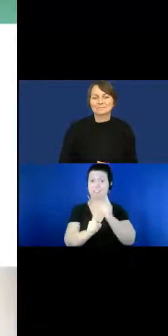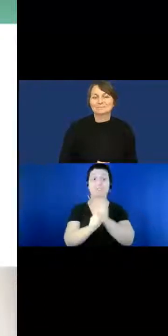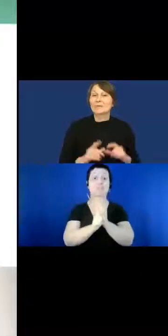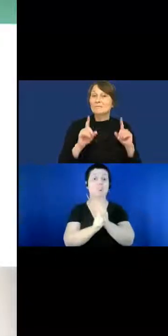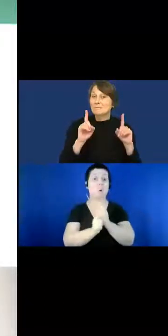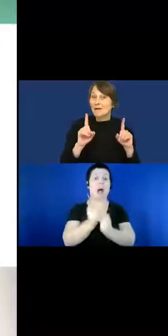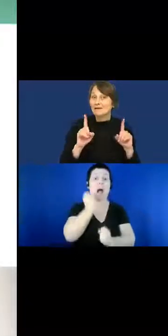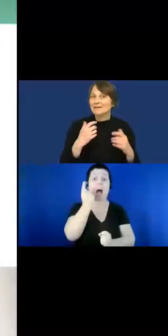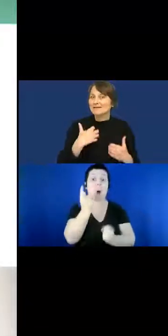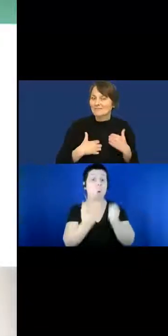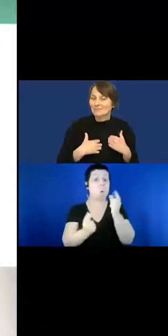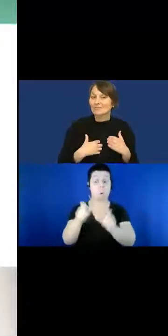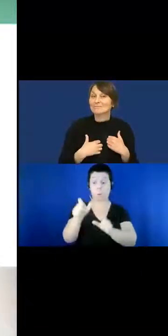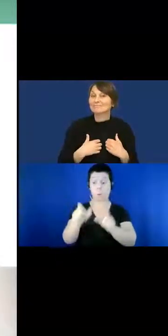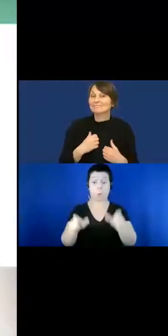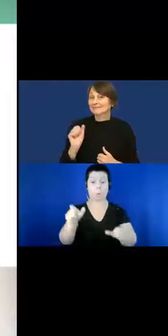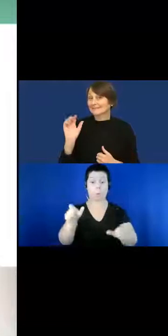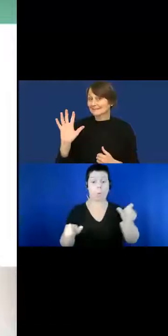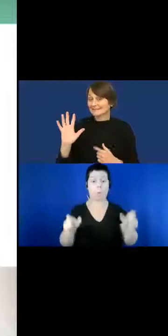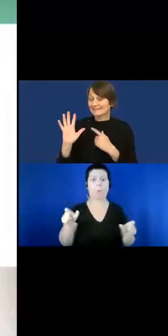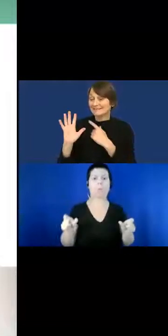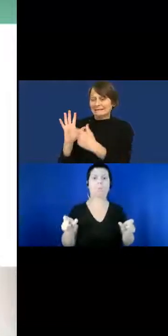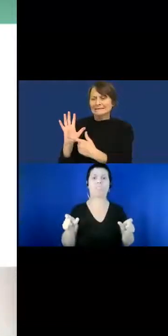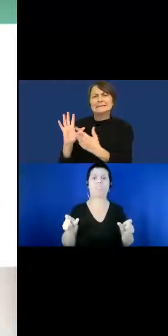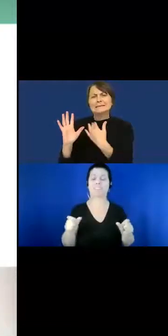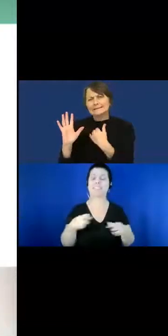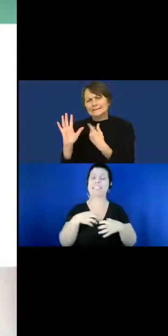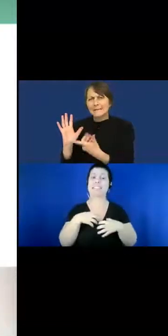participants actually found that the